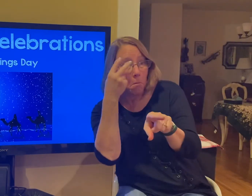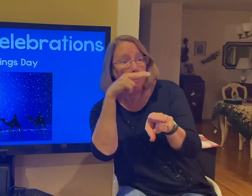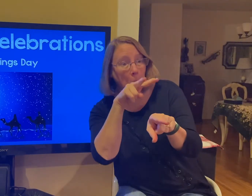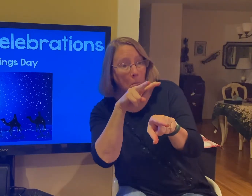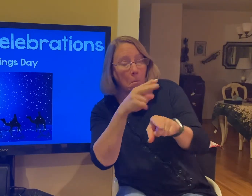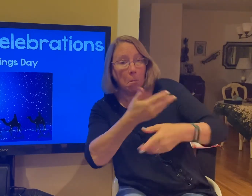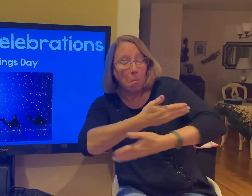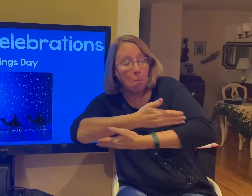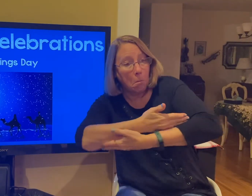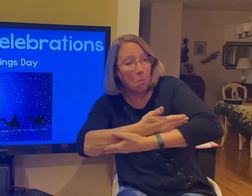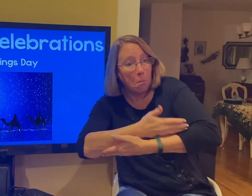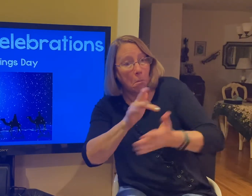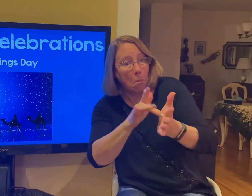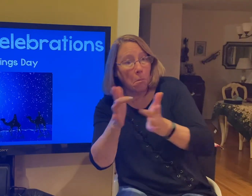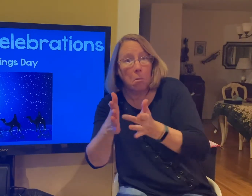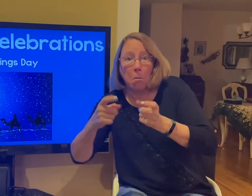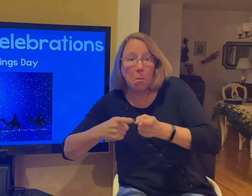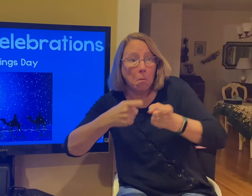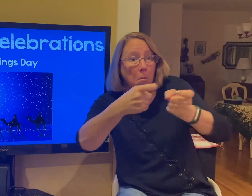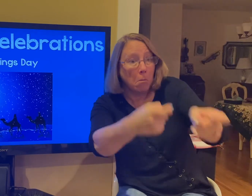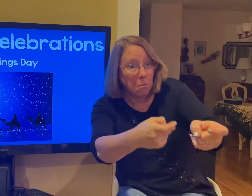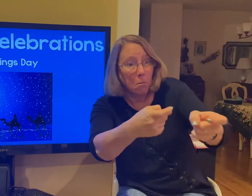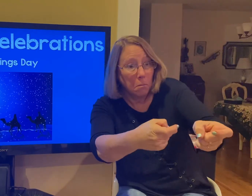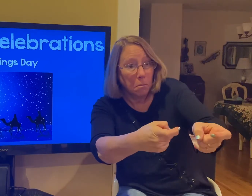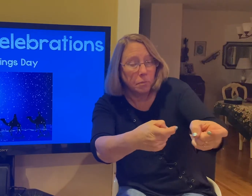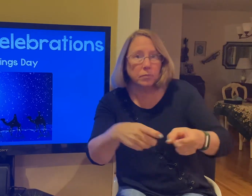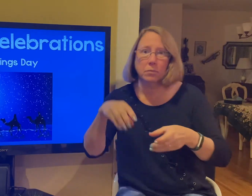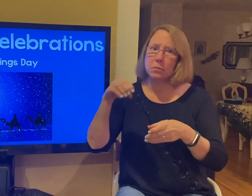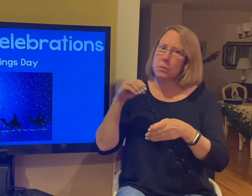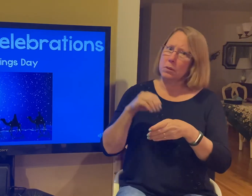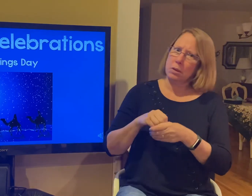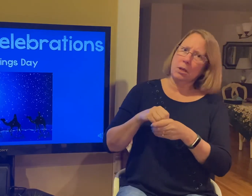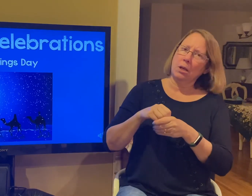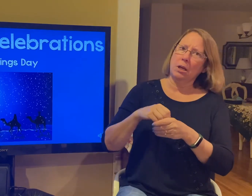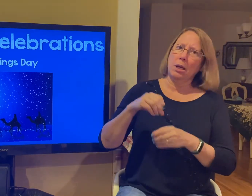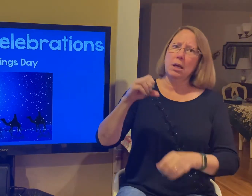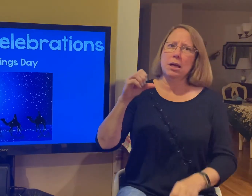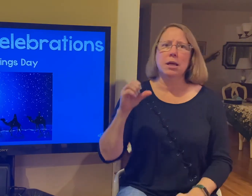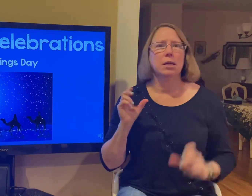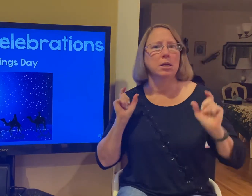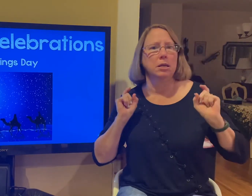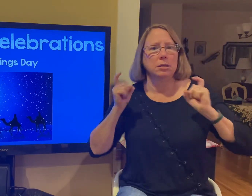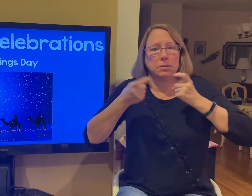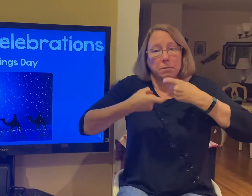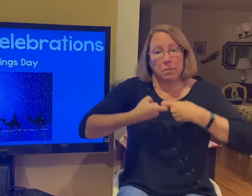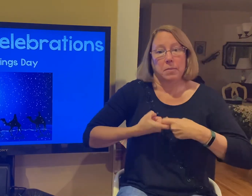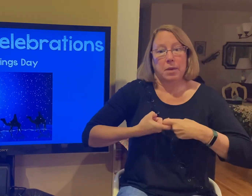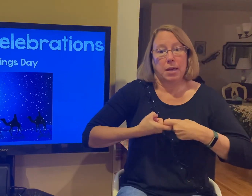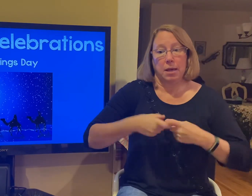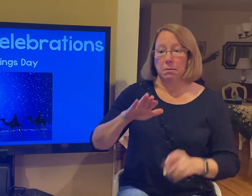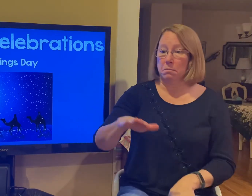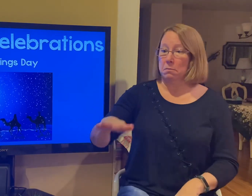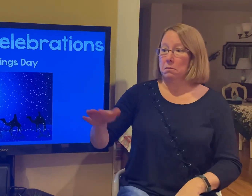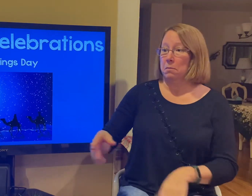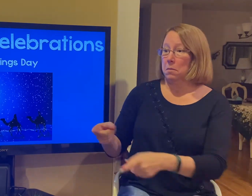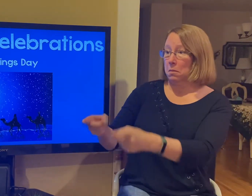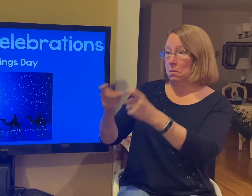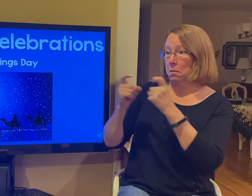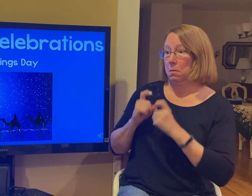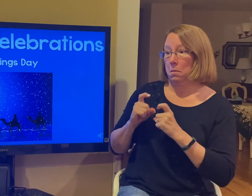gifts. On this day in Spain, many children get their Christmas presents. In Puerto Rico,